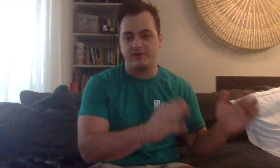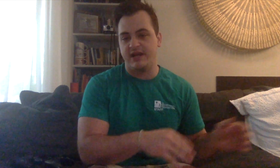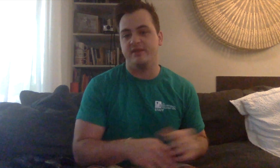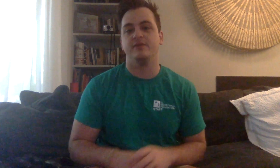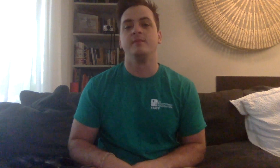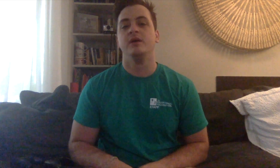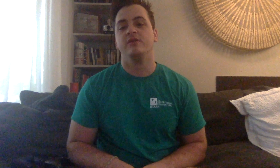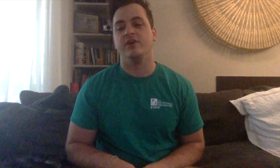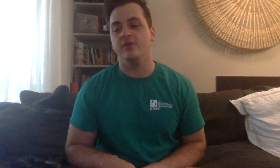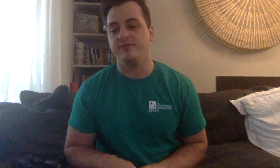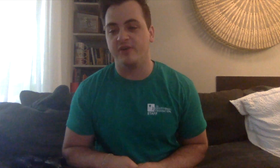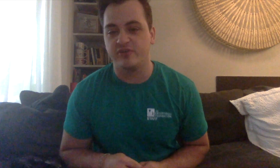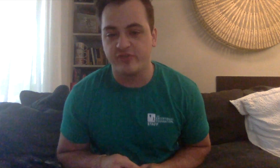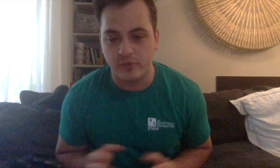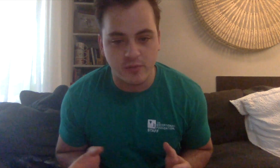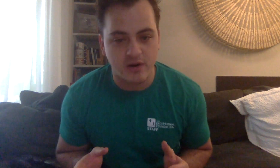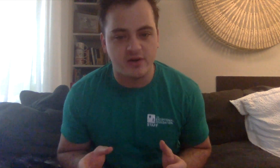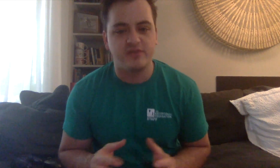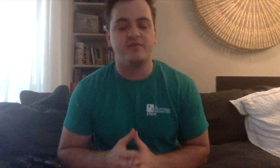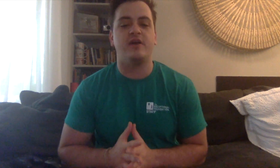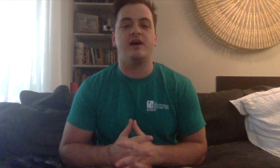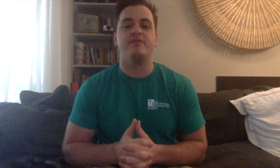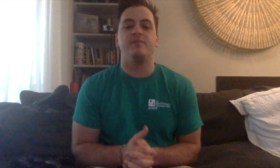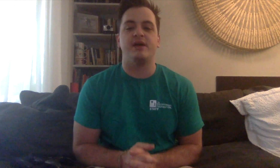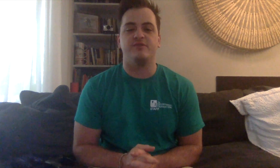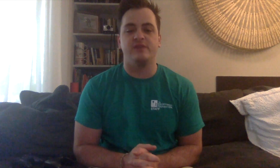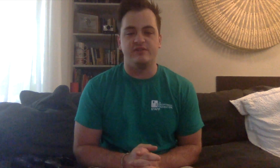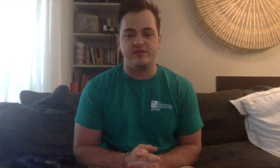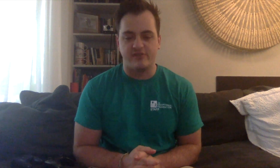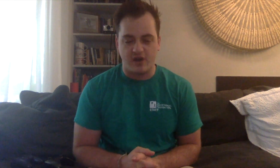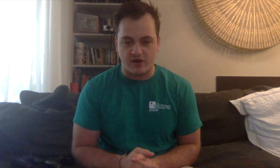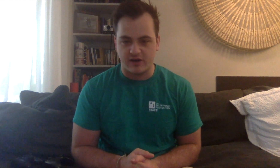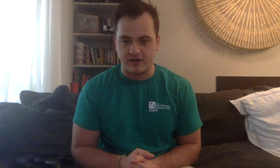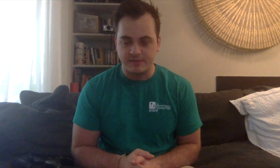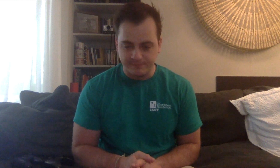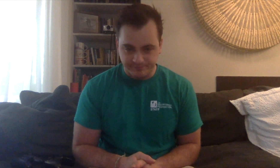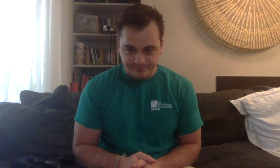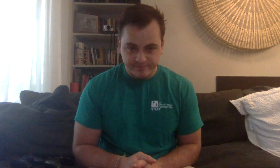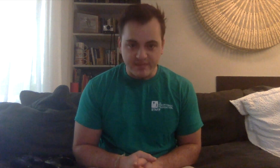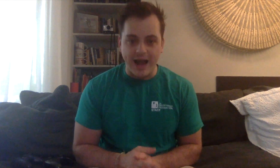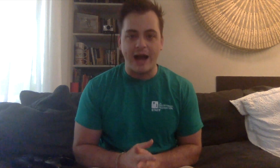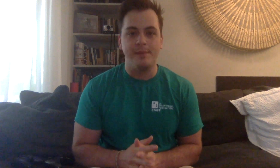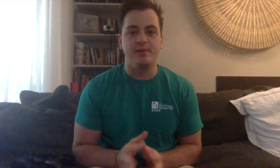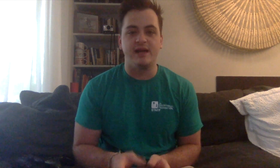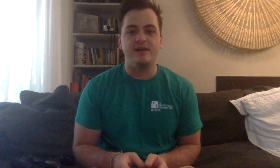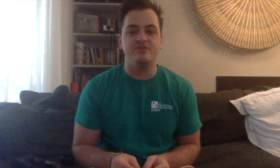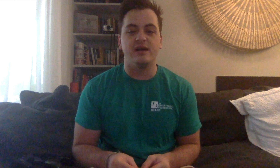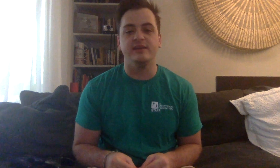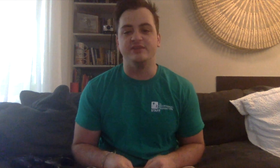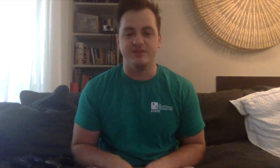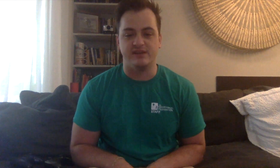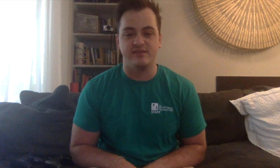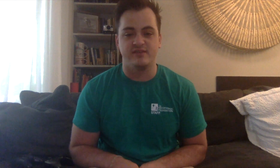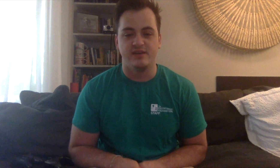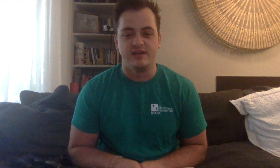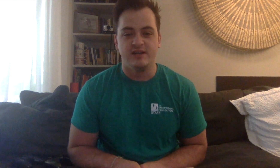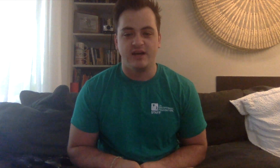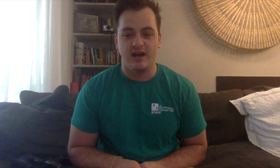together. So the first 3 words of the Pledge of Allegiance are, I pledge allegiance.